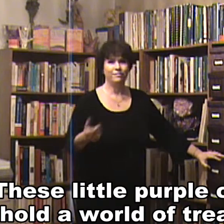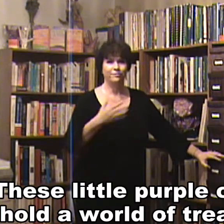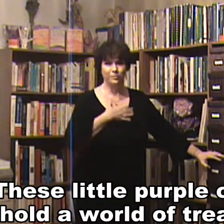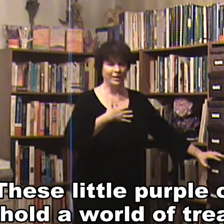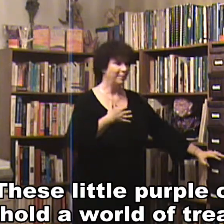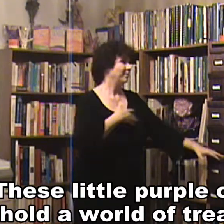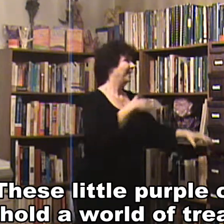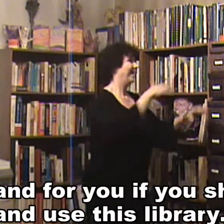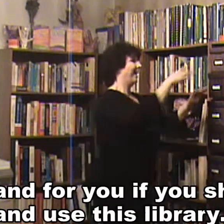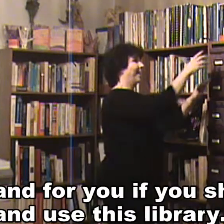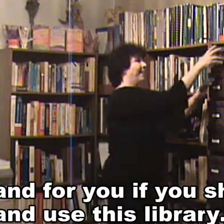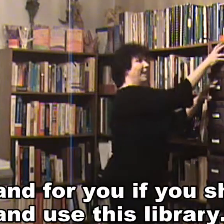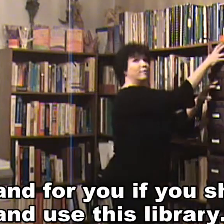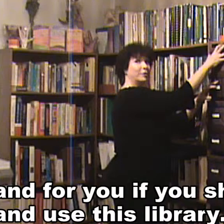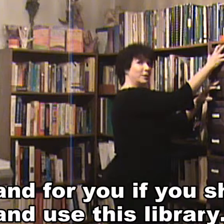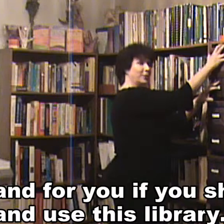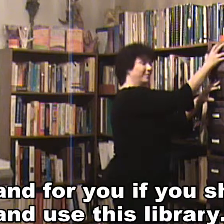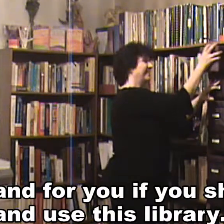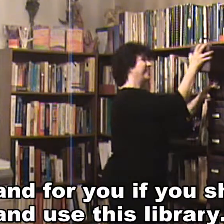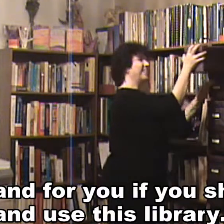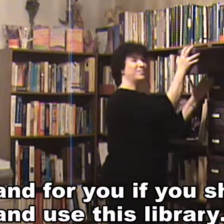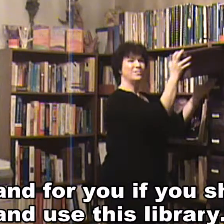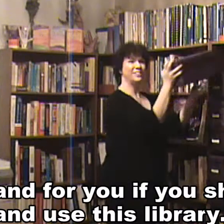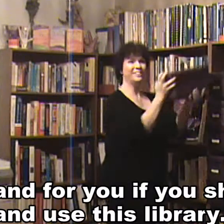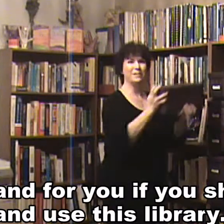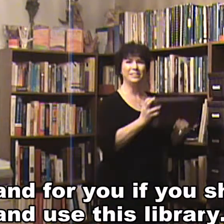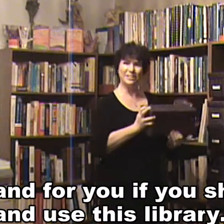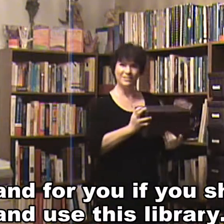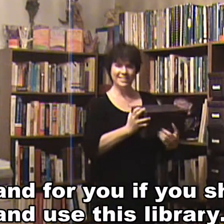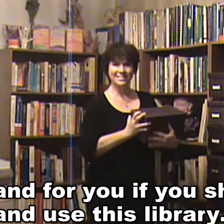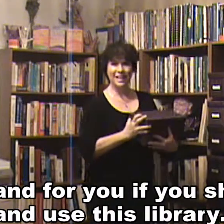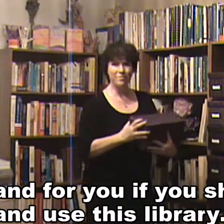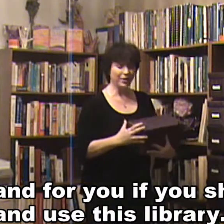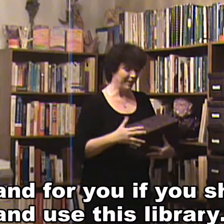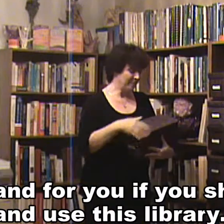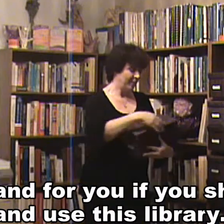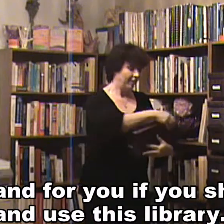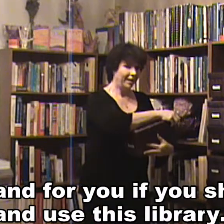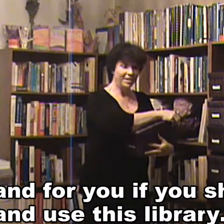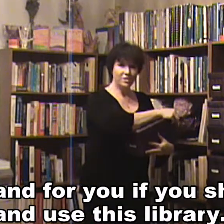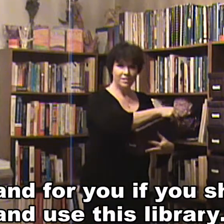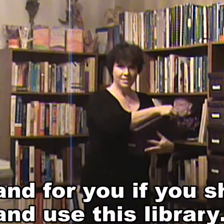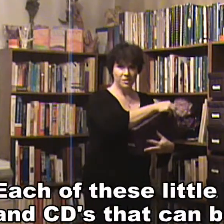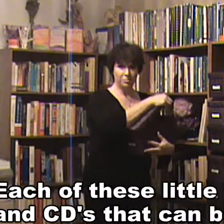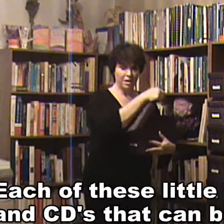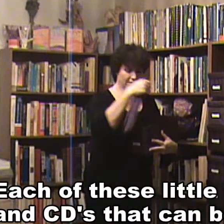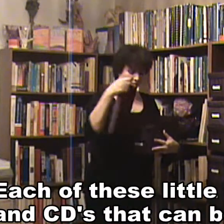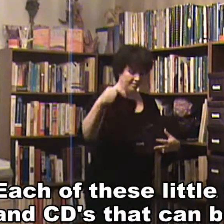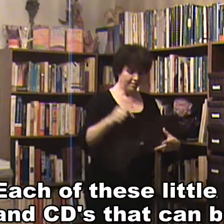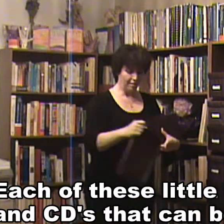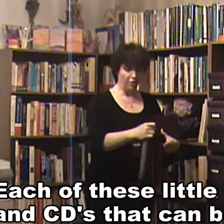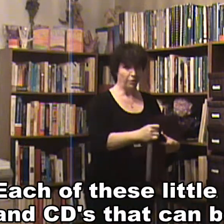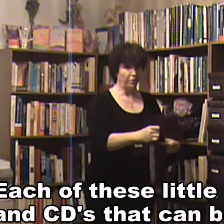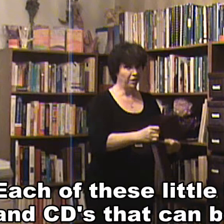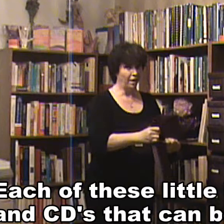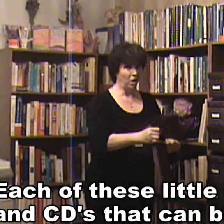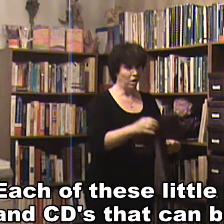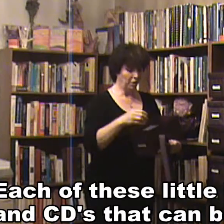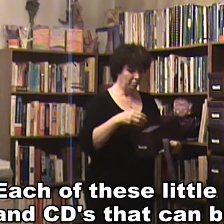for me and for you if you should come and use this library. Each of these little boxes, although they're not all